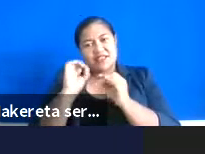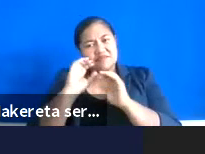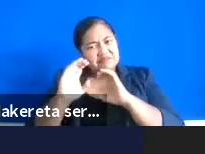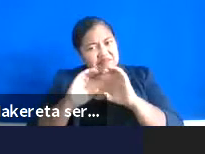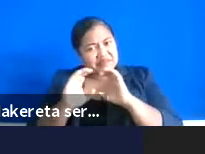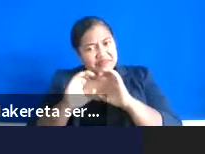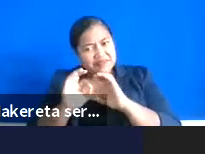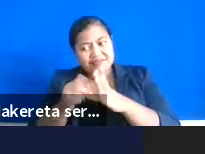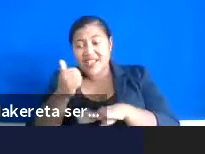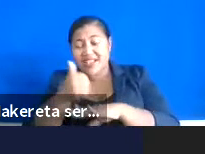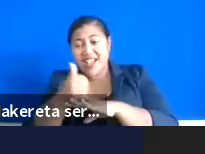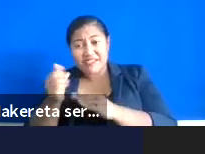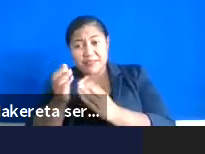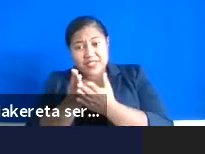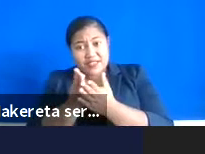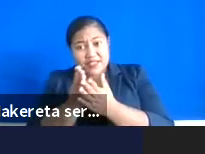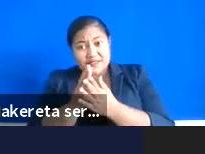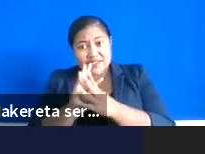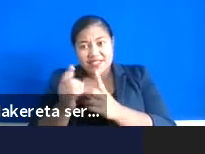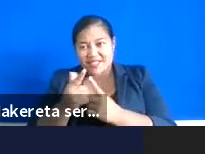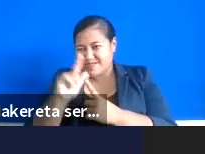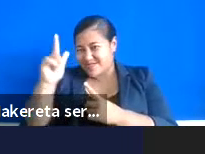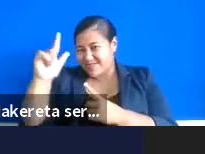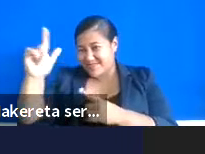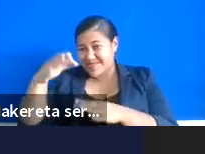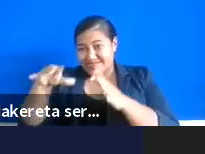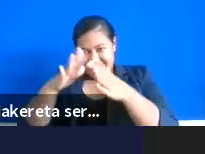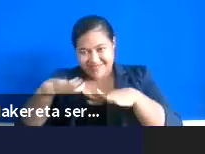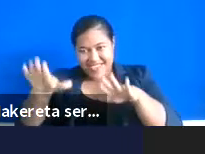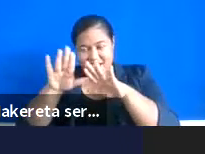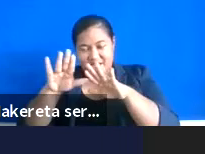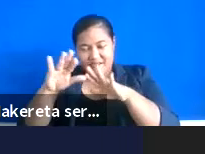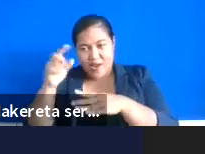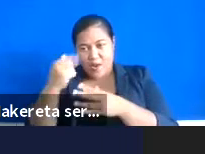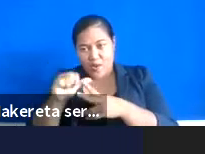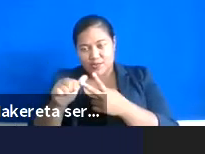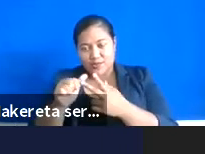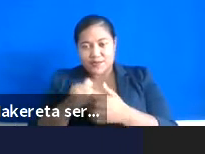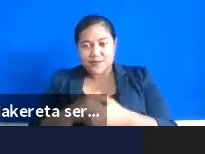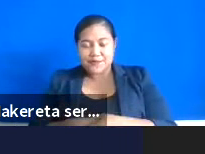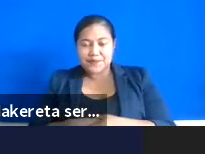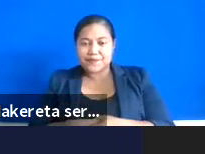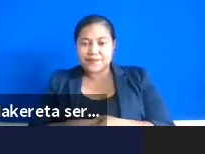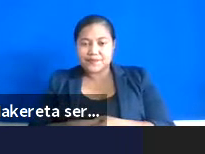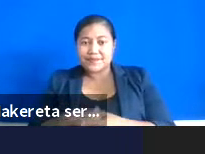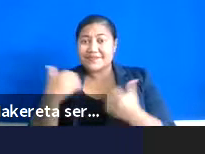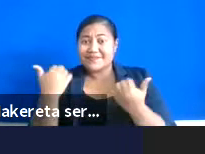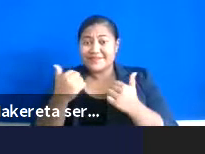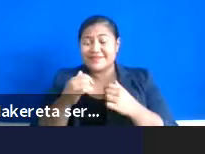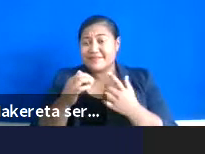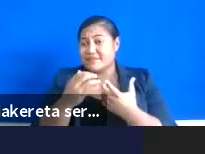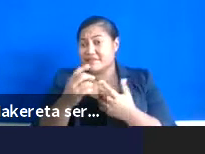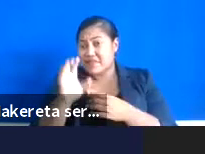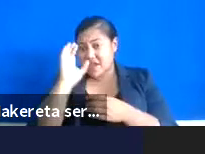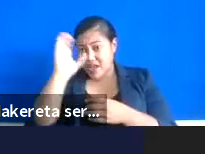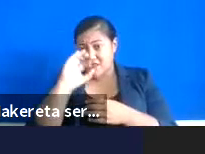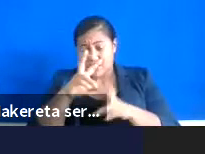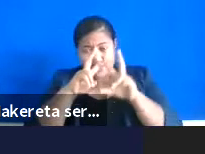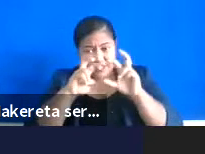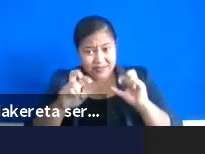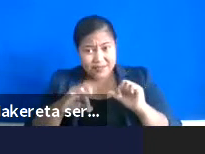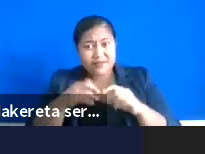services in less remote areas also were a contribution so many of these countries that were surveyed they were also impacted